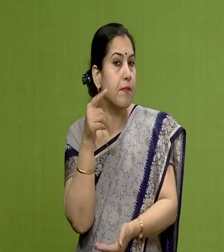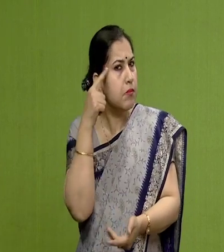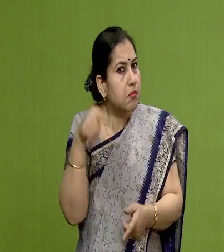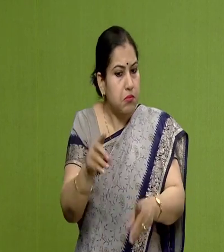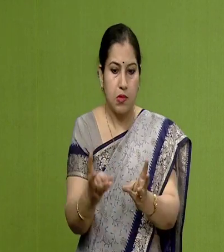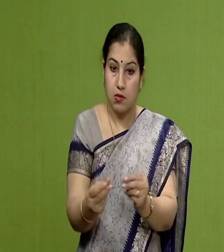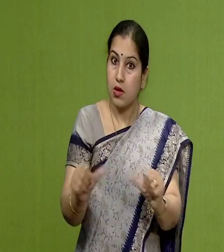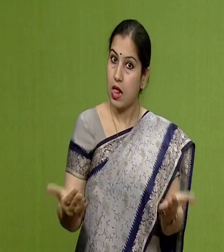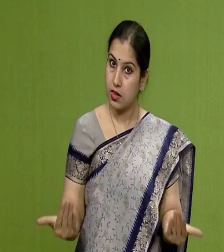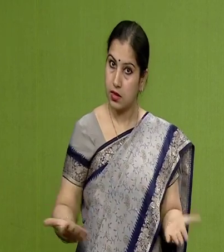delivery.